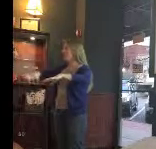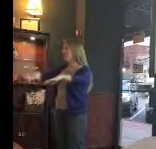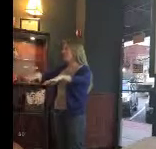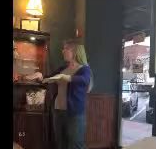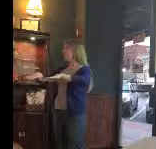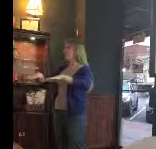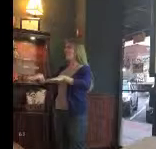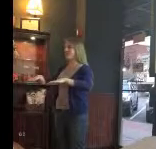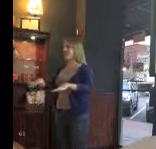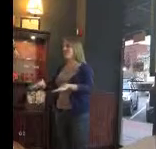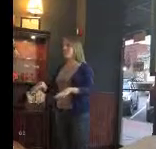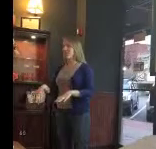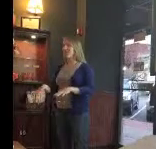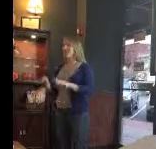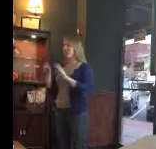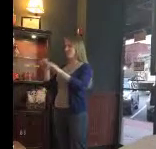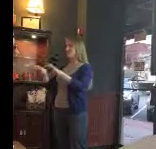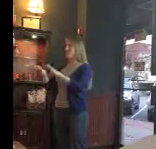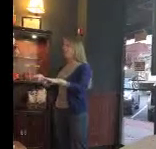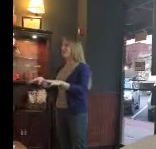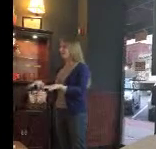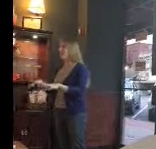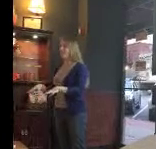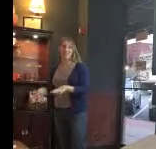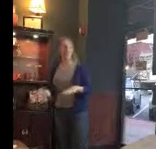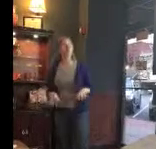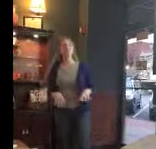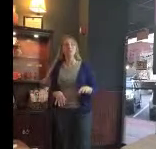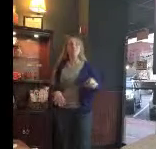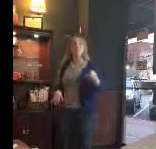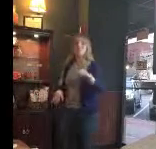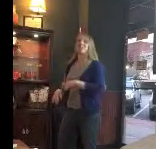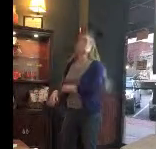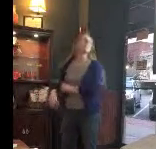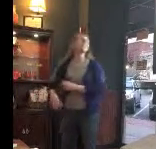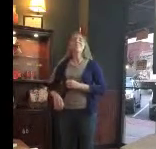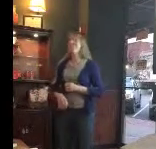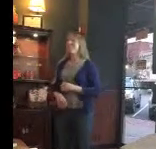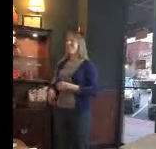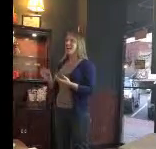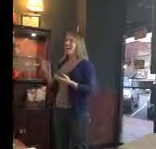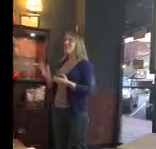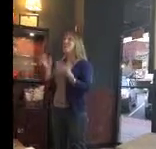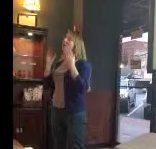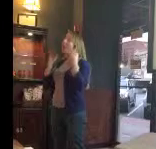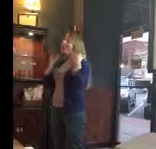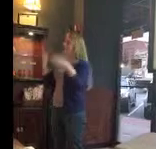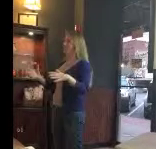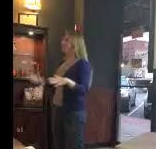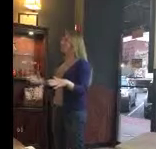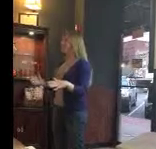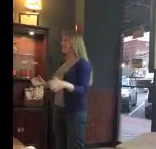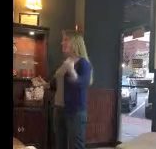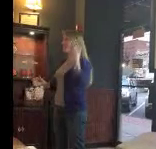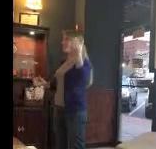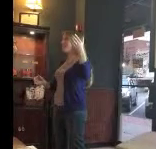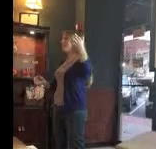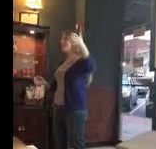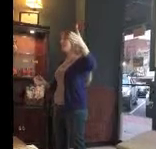coli, basically. Yes. Okay, they infect them with the bacteria. Sorry, thank you. Okay, so after they've been infected, I believe they